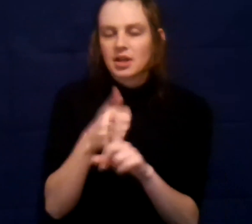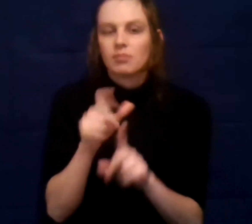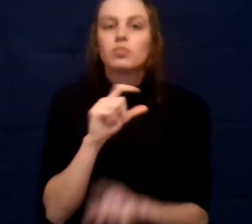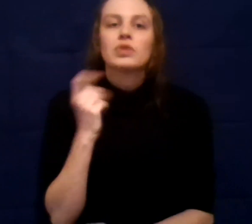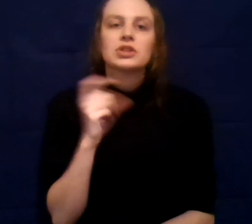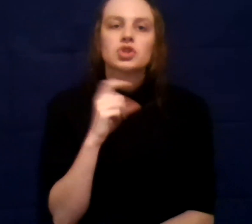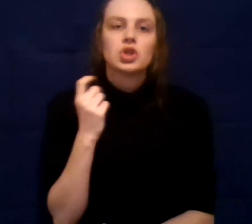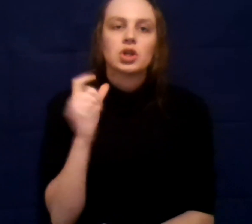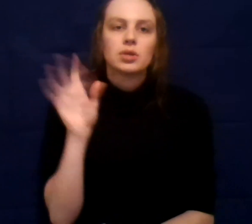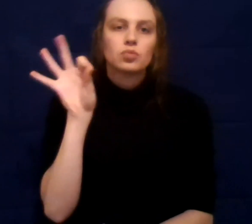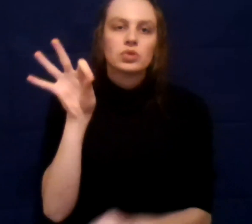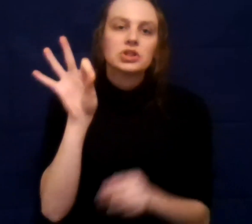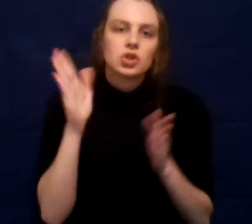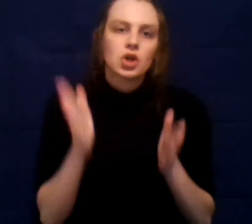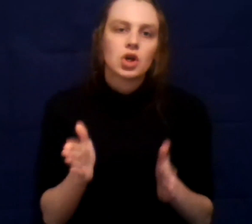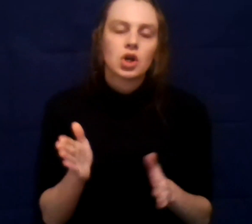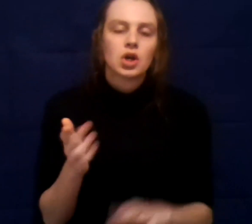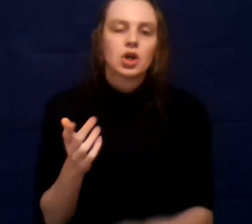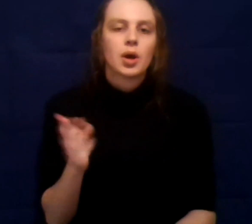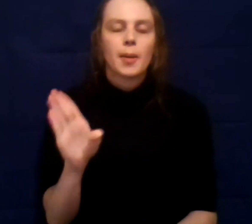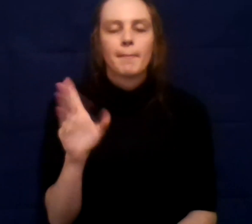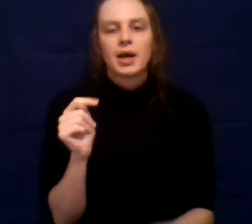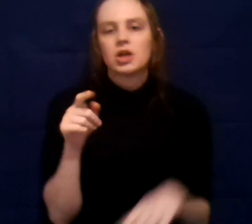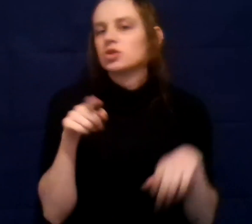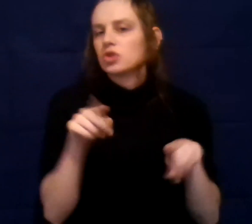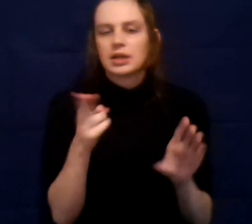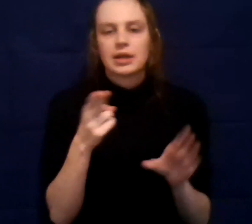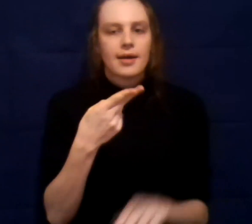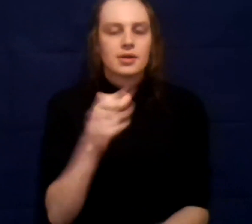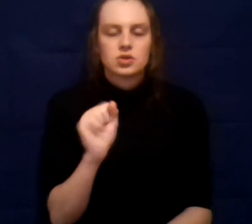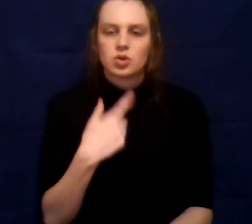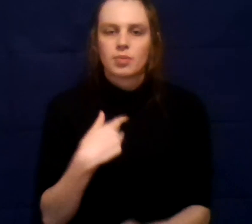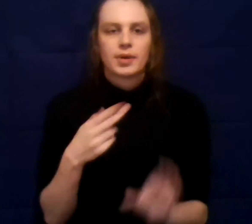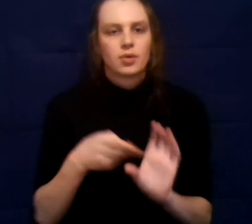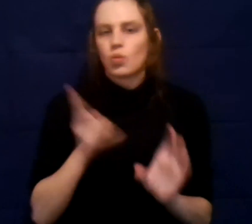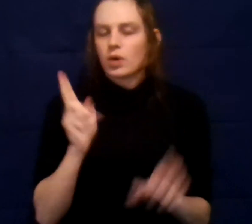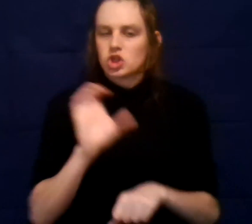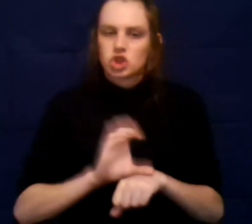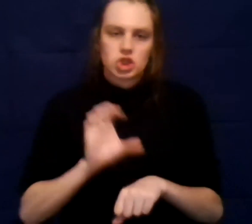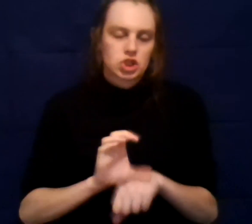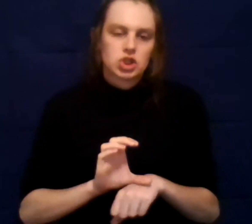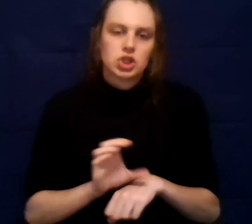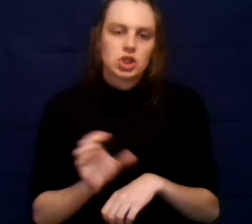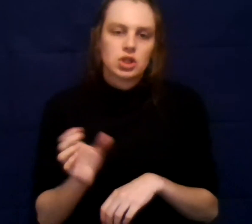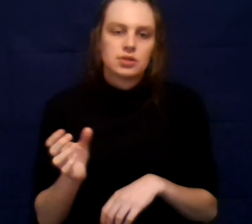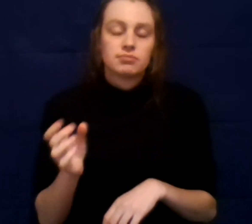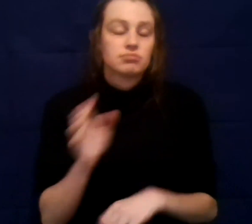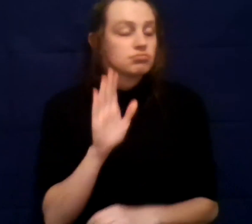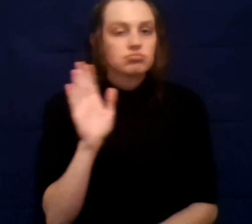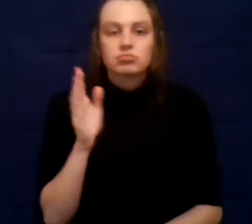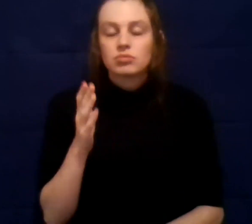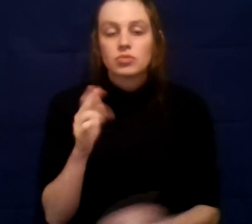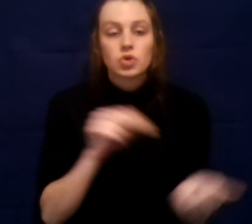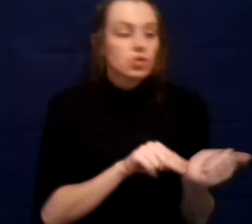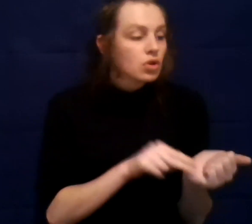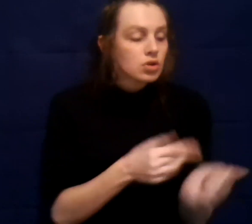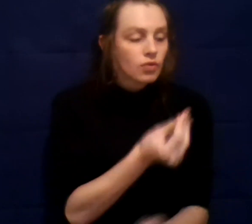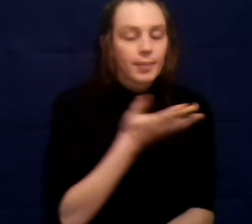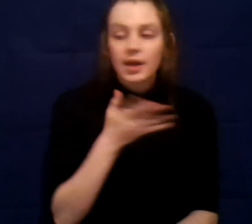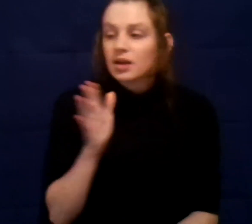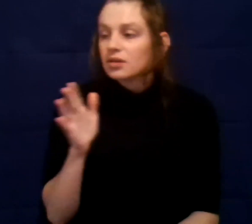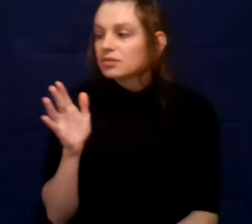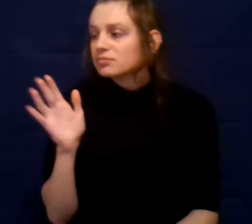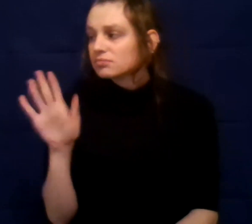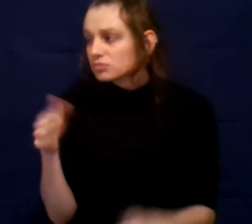school. And she said, well, maybe try a meeting, but instead, replace God with a